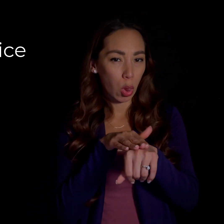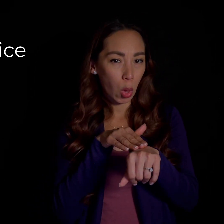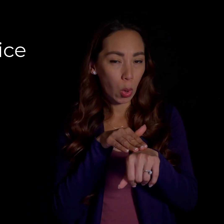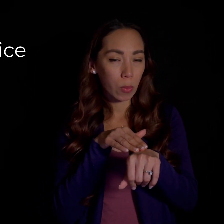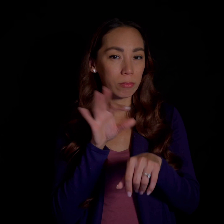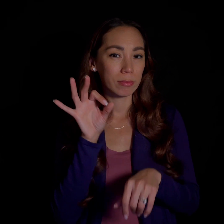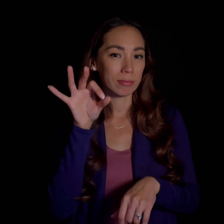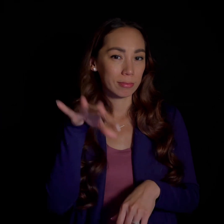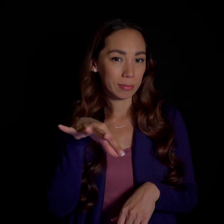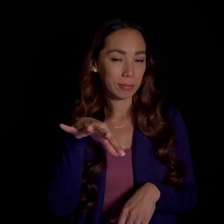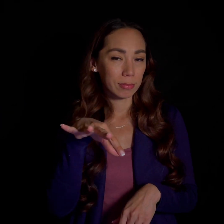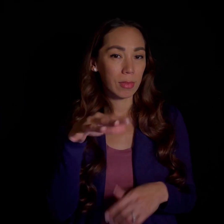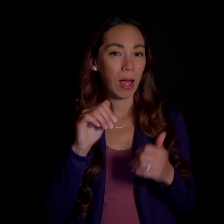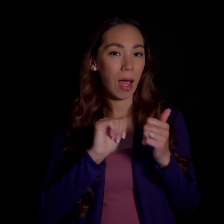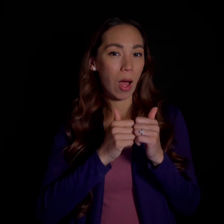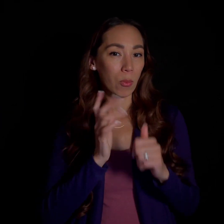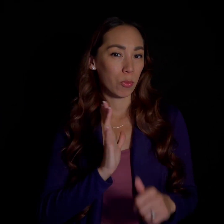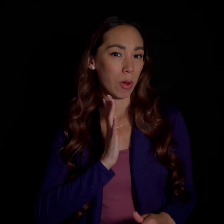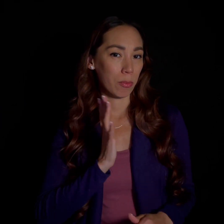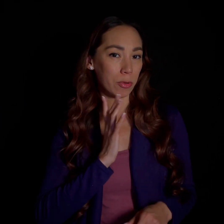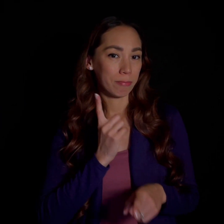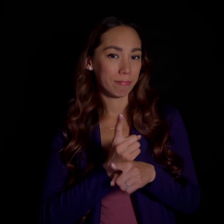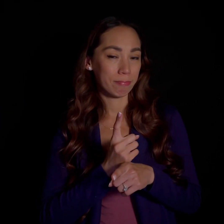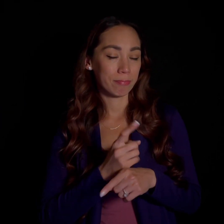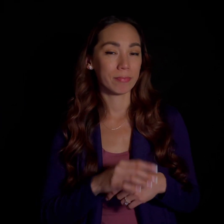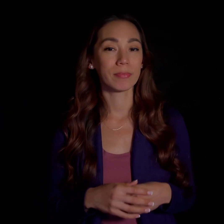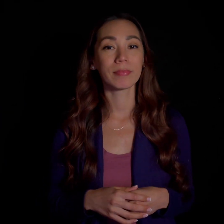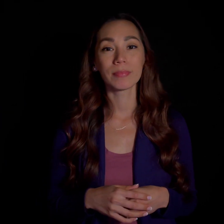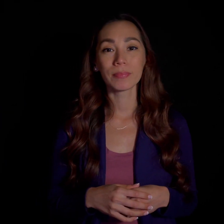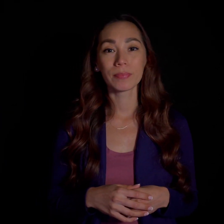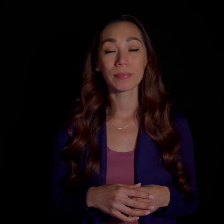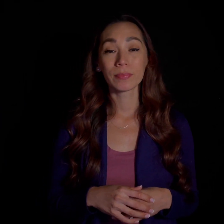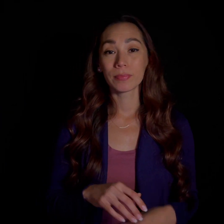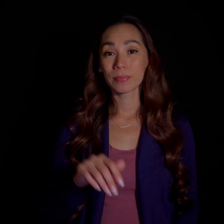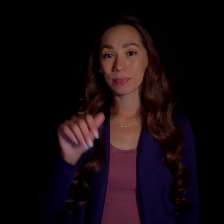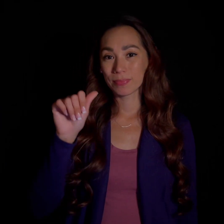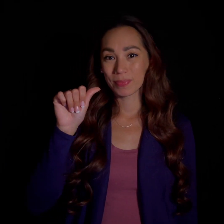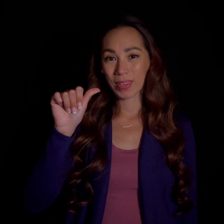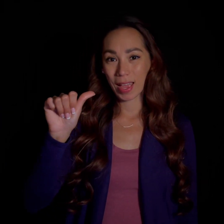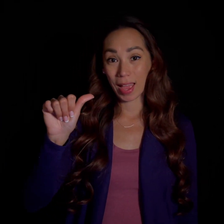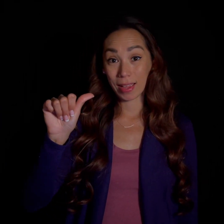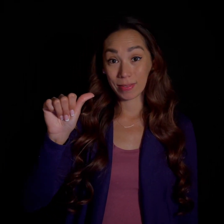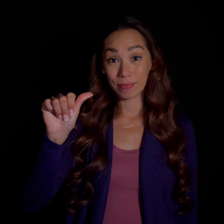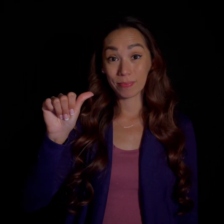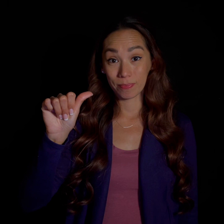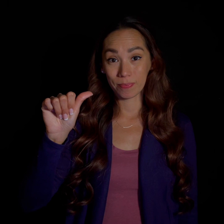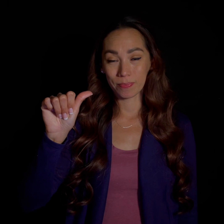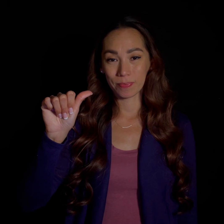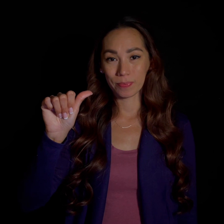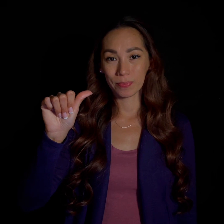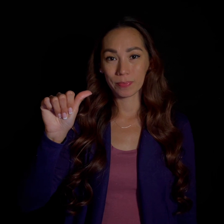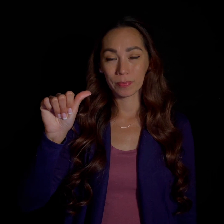time, but I'll go much slower and give you some pointers on how to do it properly. Let's do A one more time.